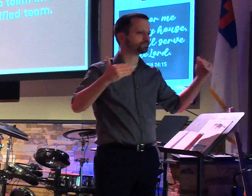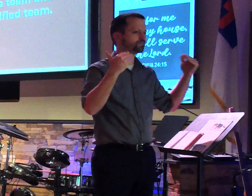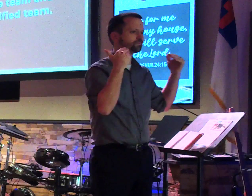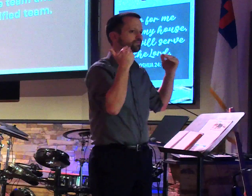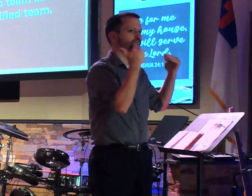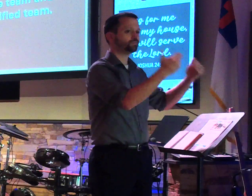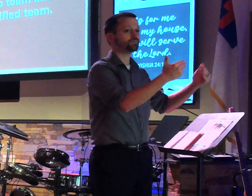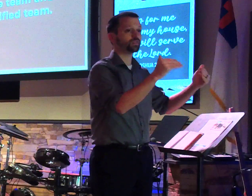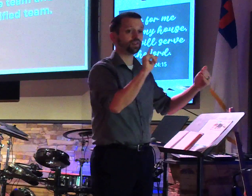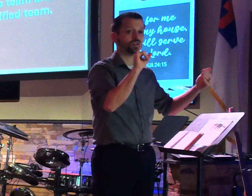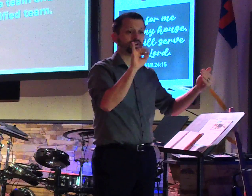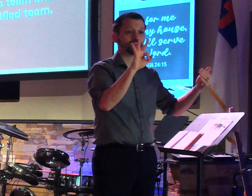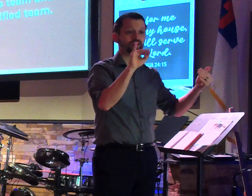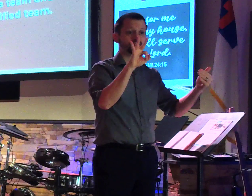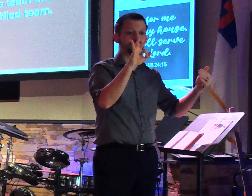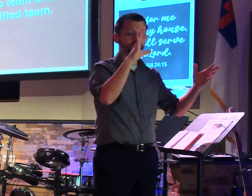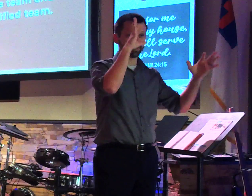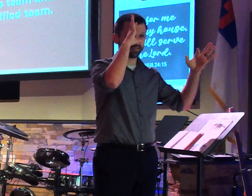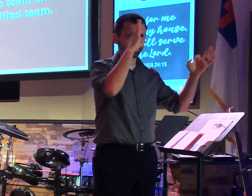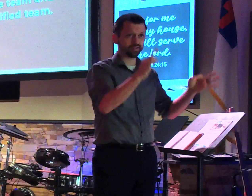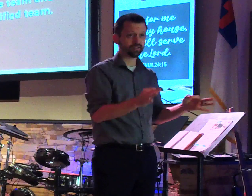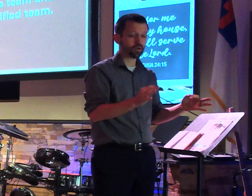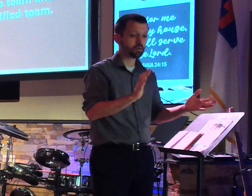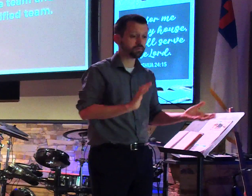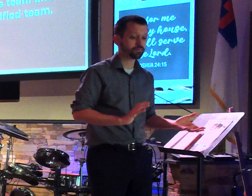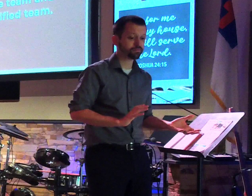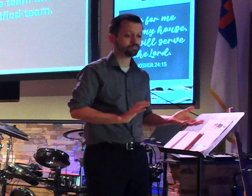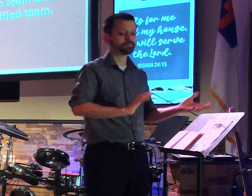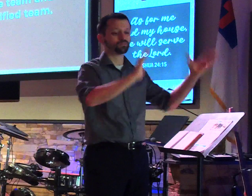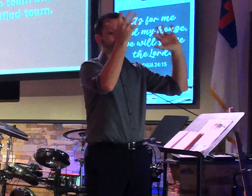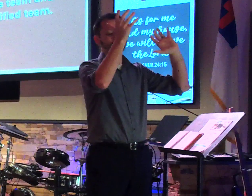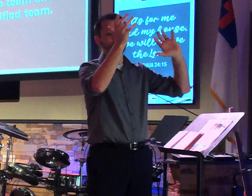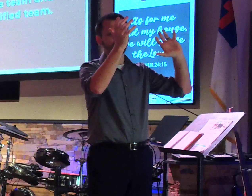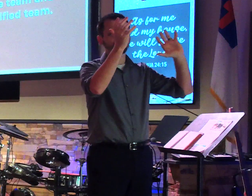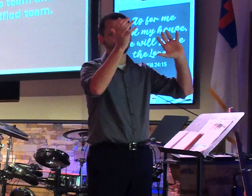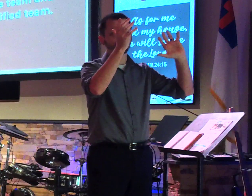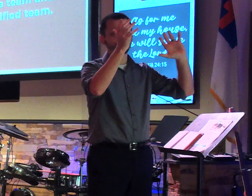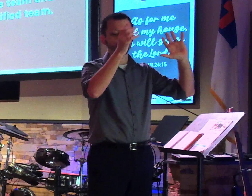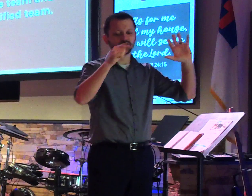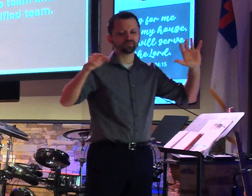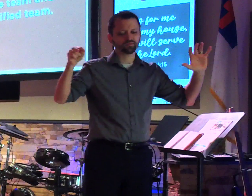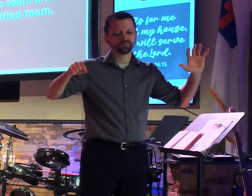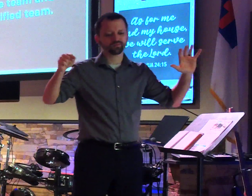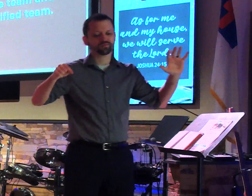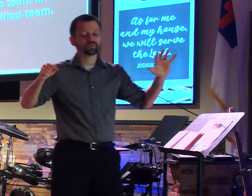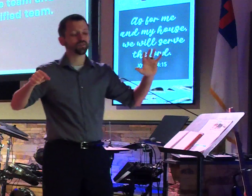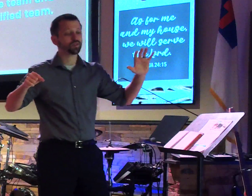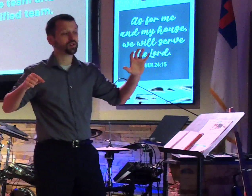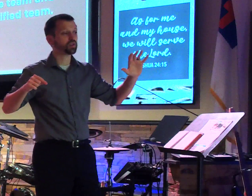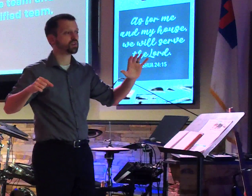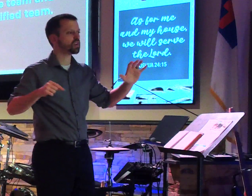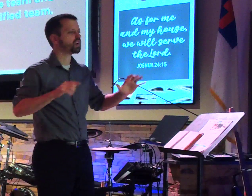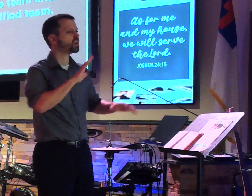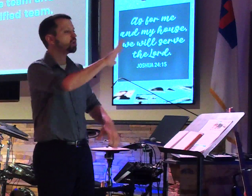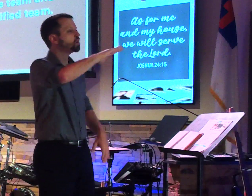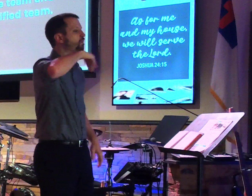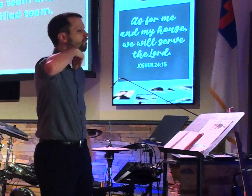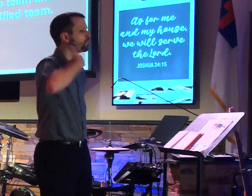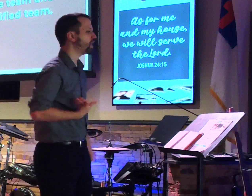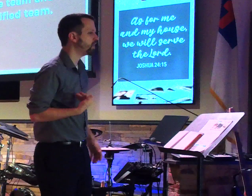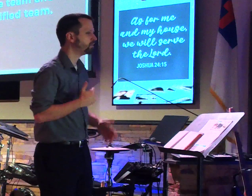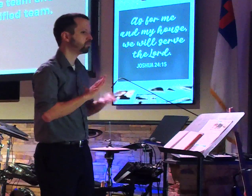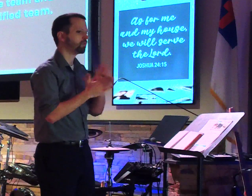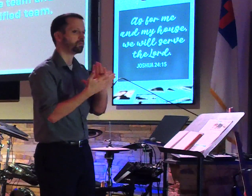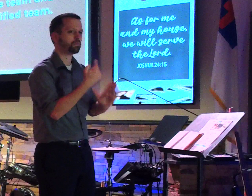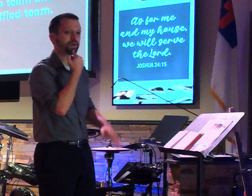if the decision is a disaster, then the spouse that was against it blames their spouse and can get bitter